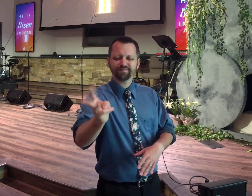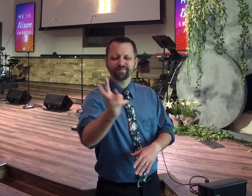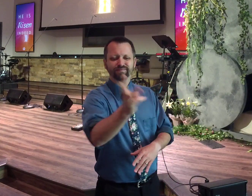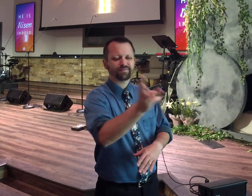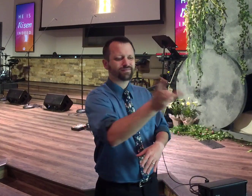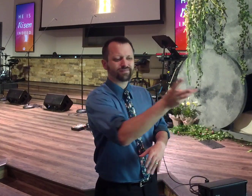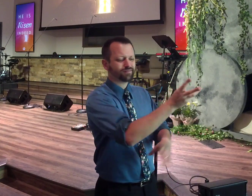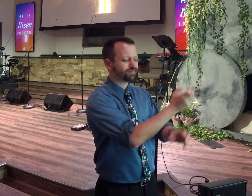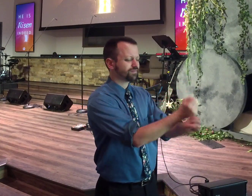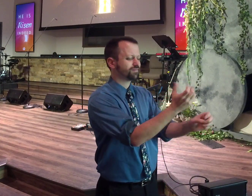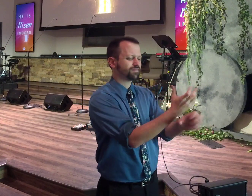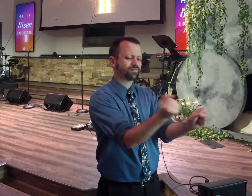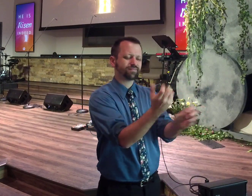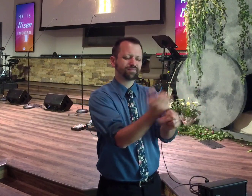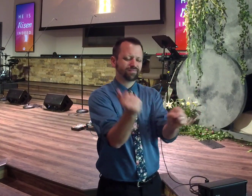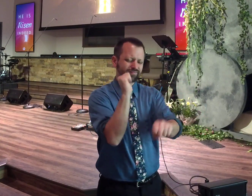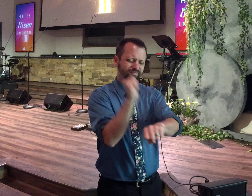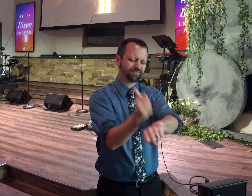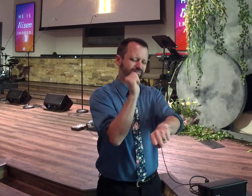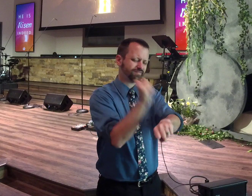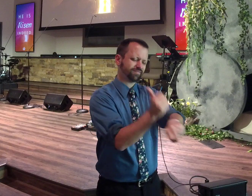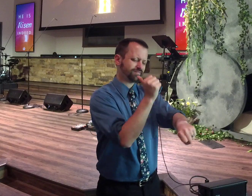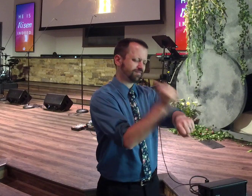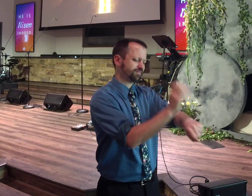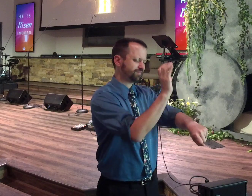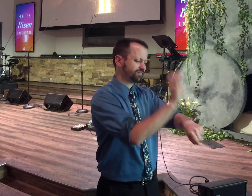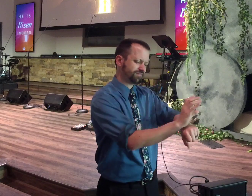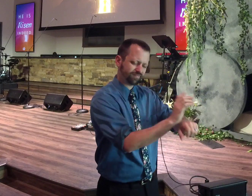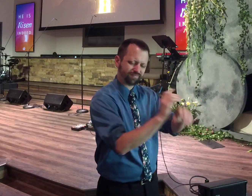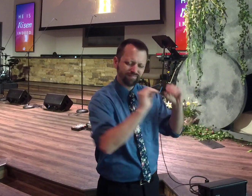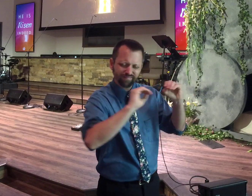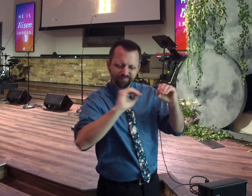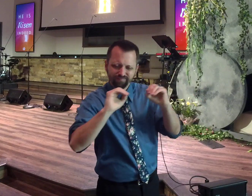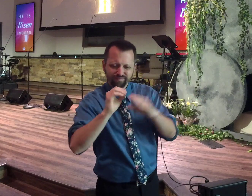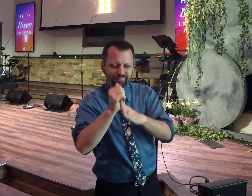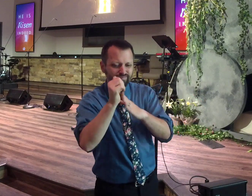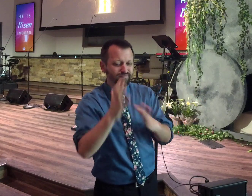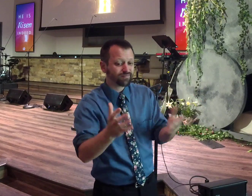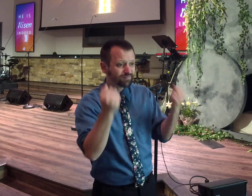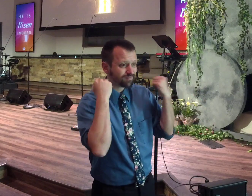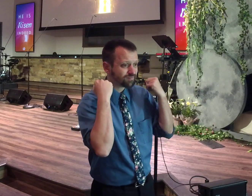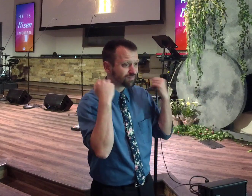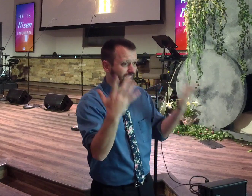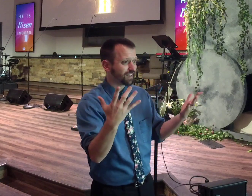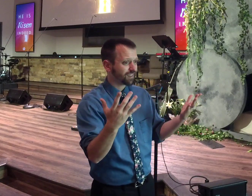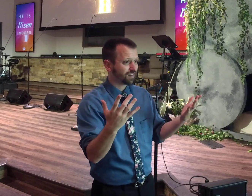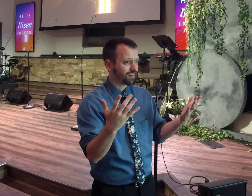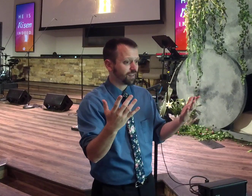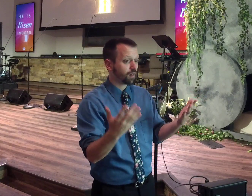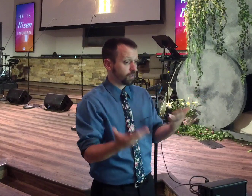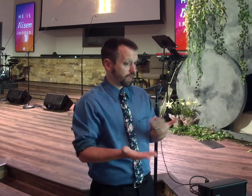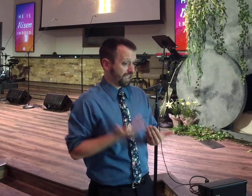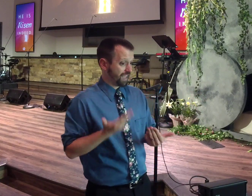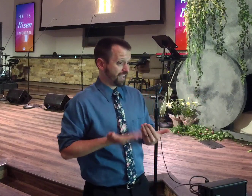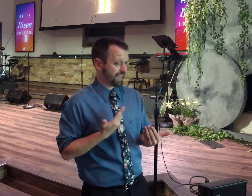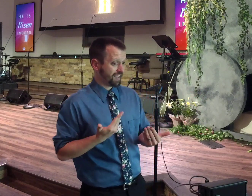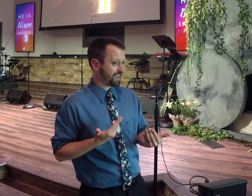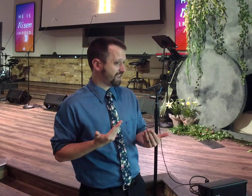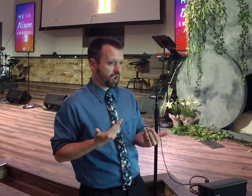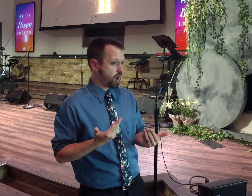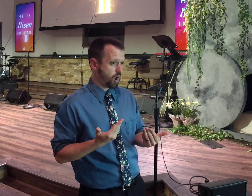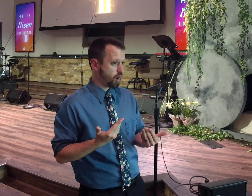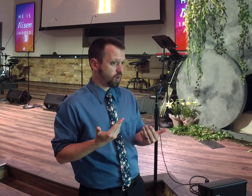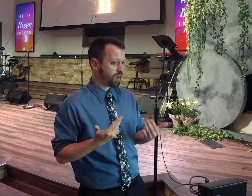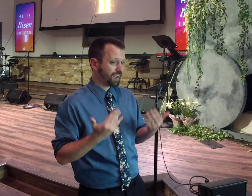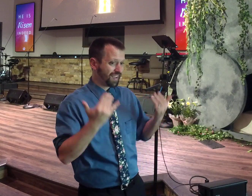Christ, establishing churches, training leaders, and so much more. And it wasn't a cakewalk either. Paul now was